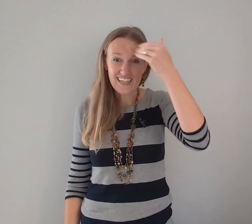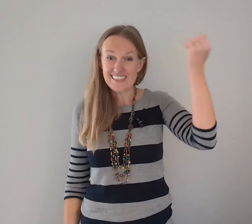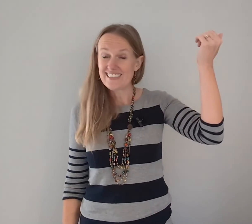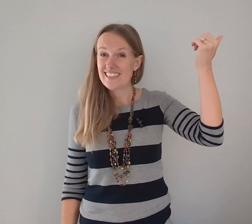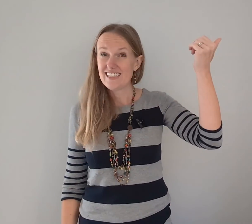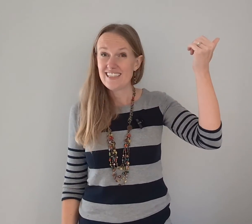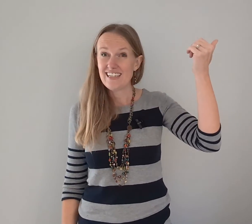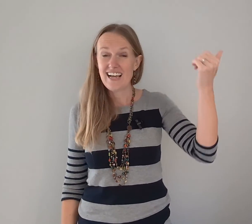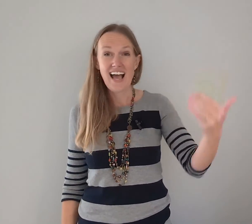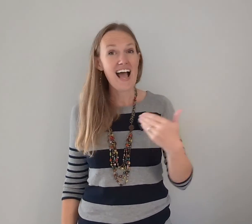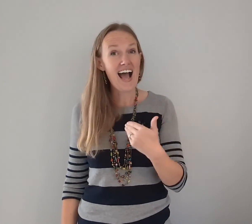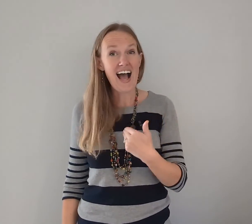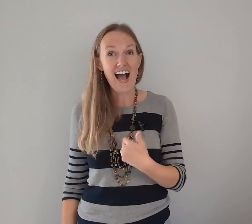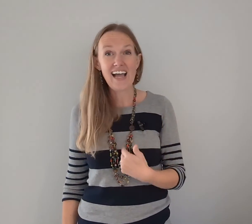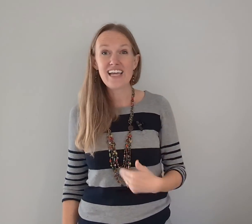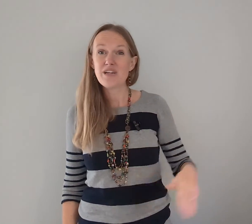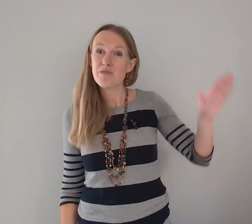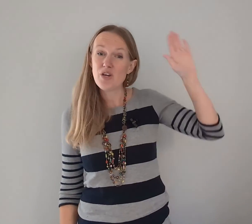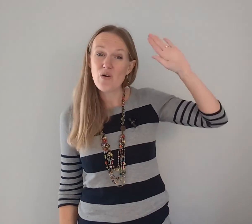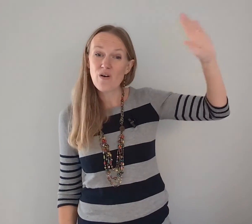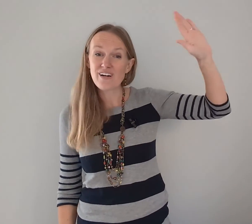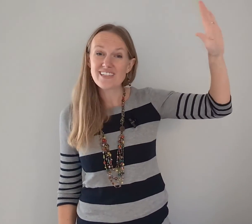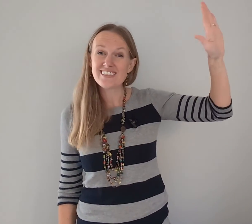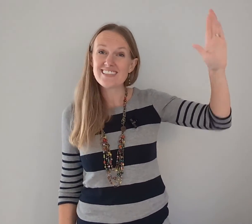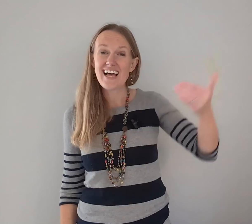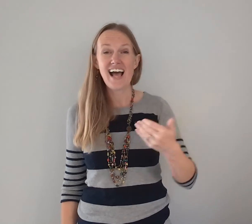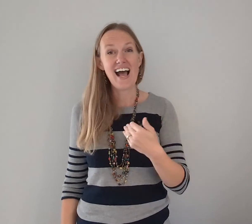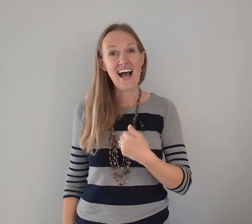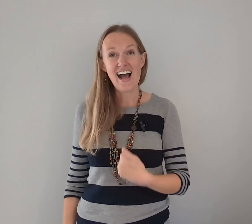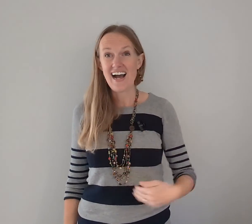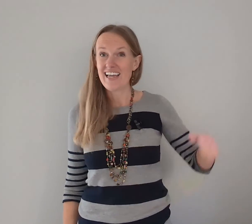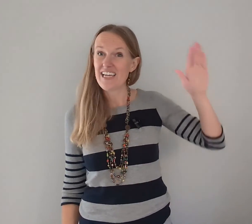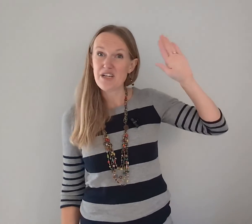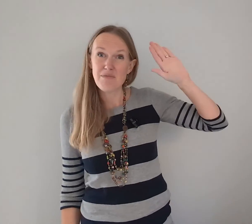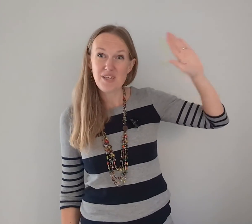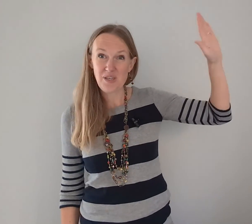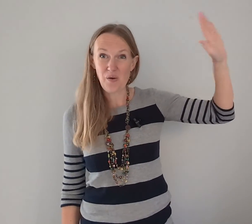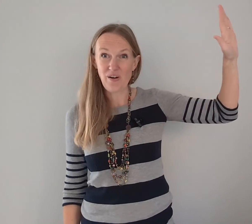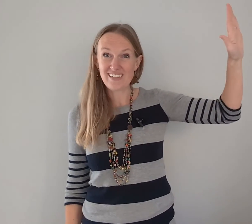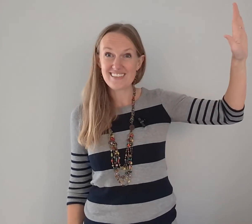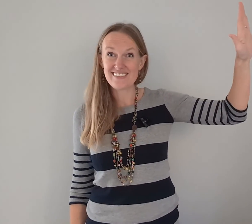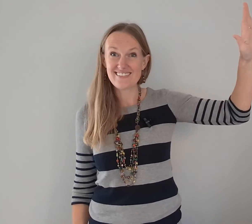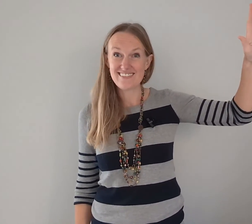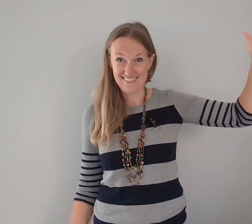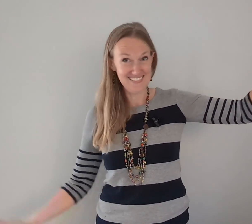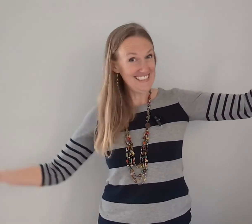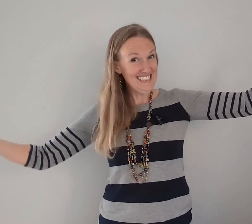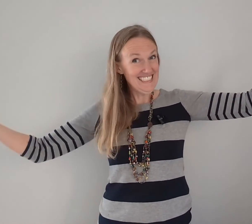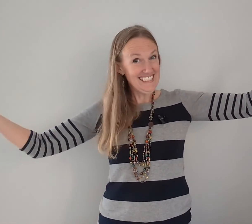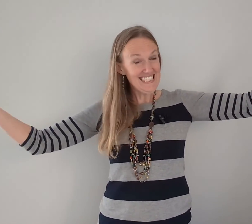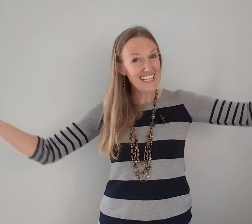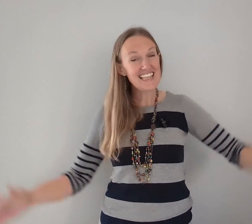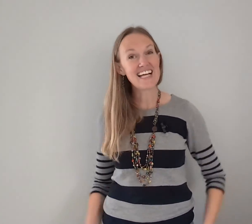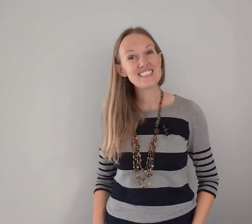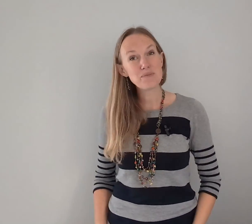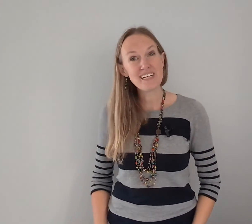Because I am yours. I am yours. And then that's the